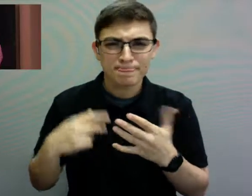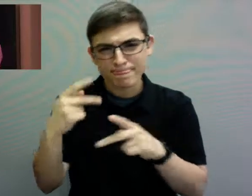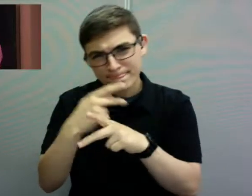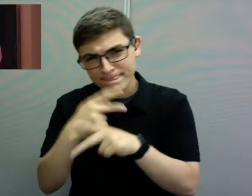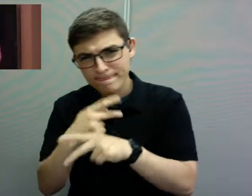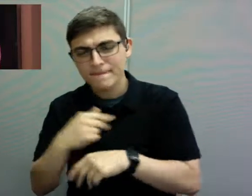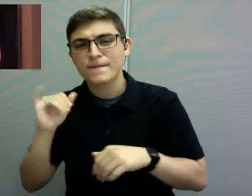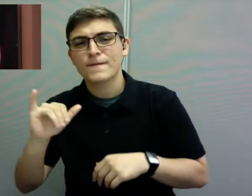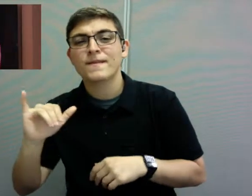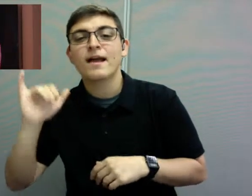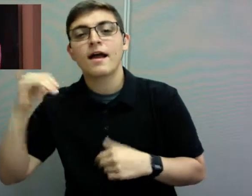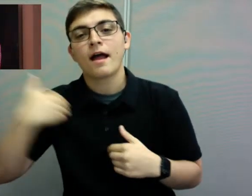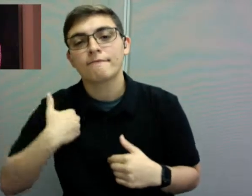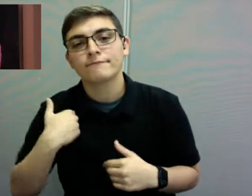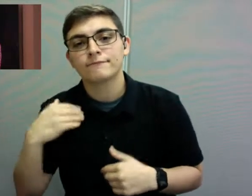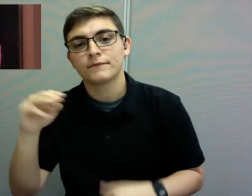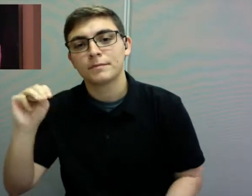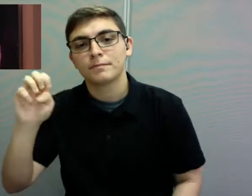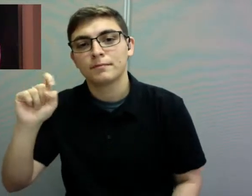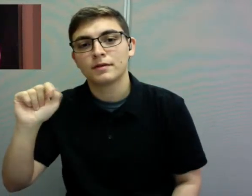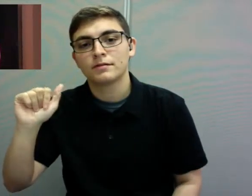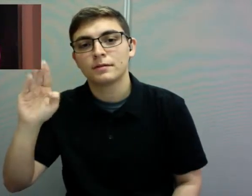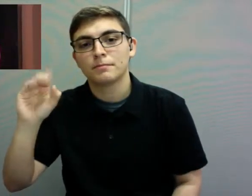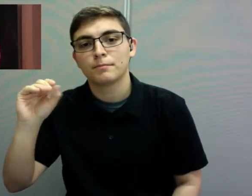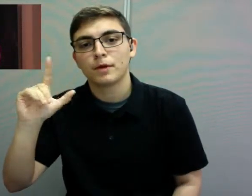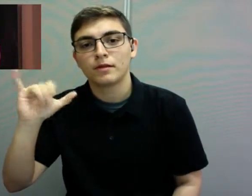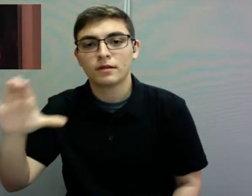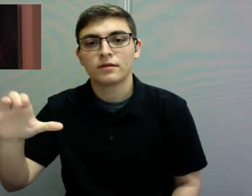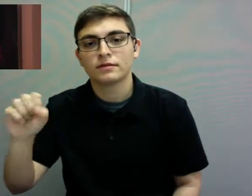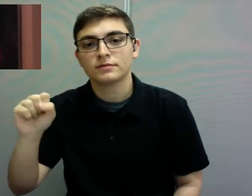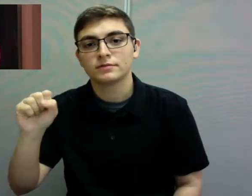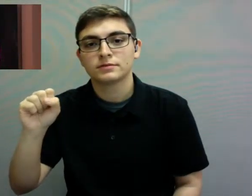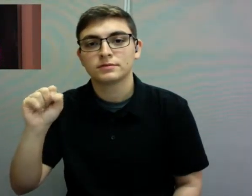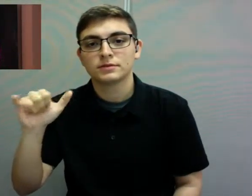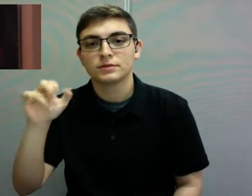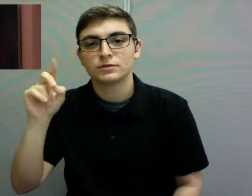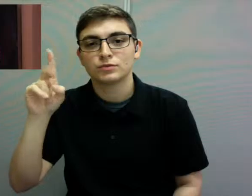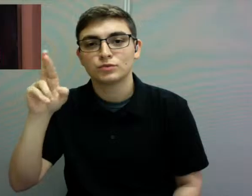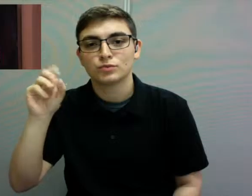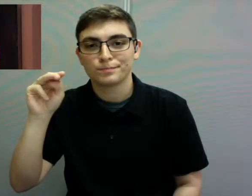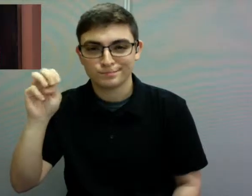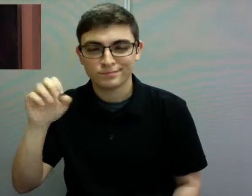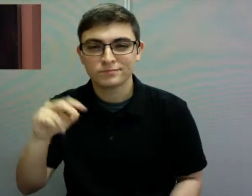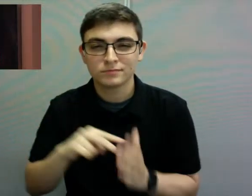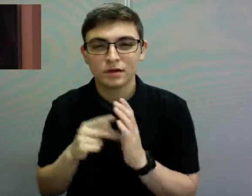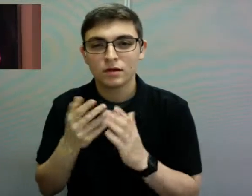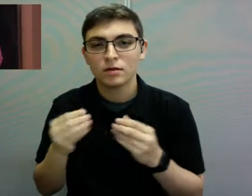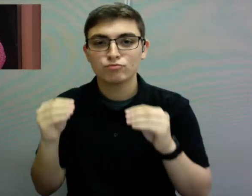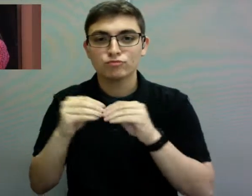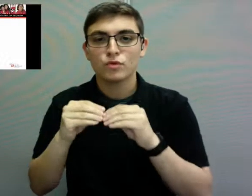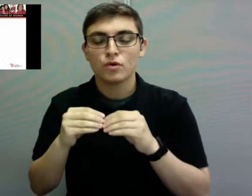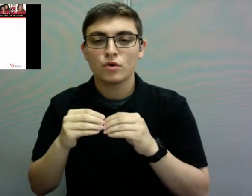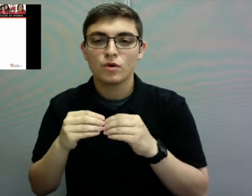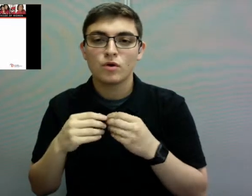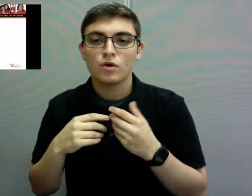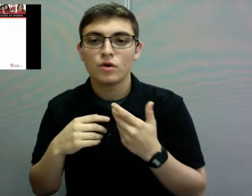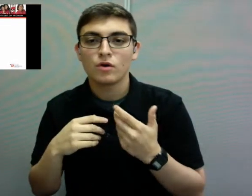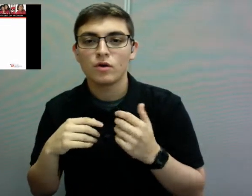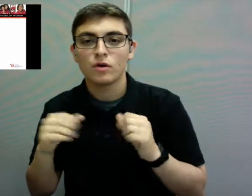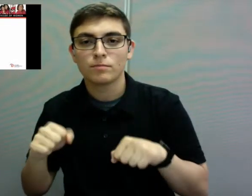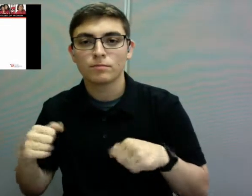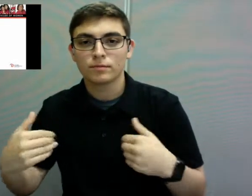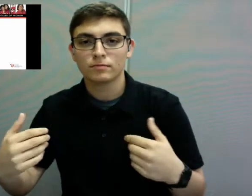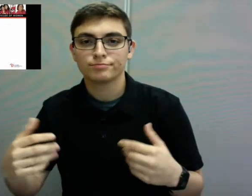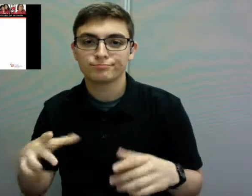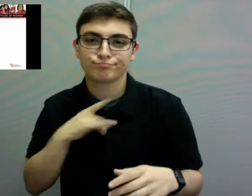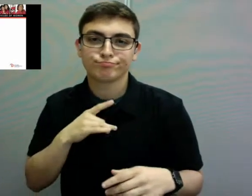at higher risk than the average population for developing lots of problems, including diabetes, heart attack, and stroke. Some things we